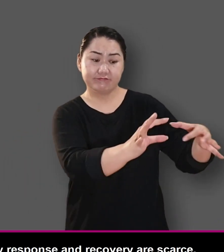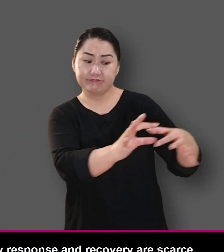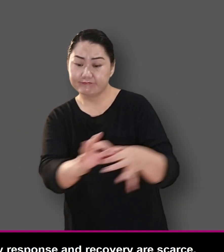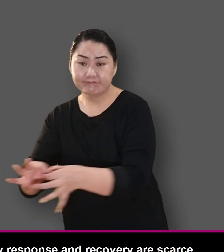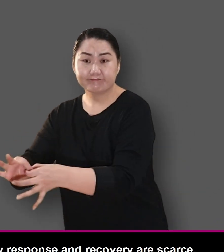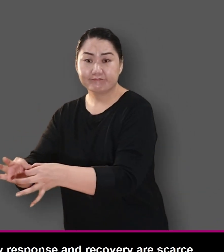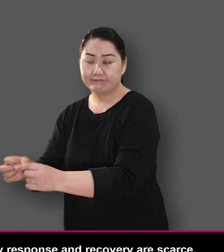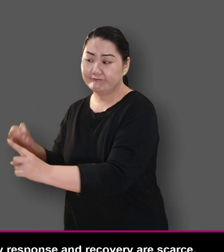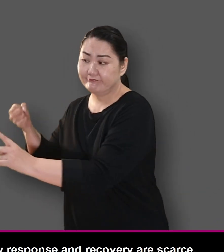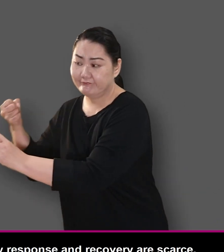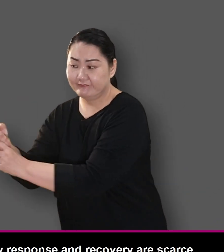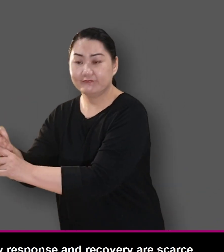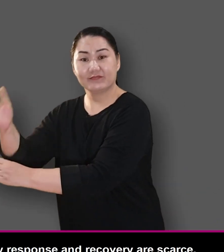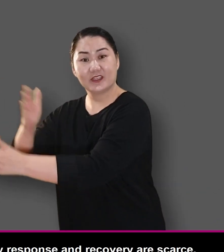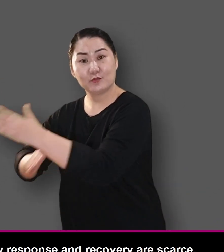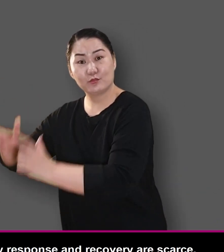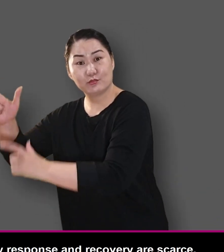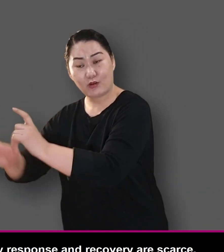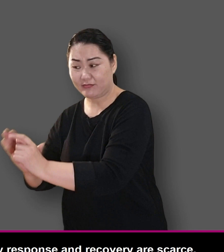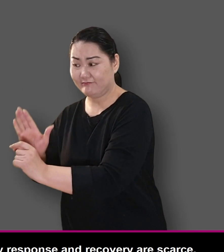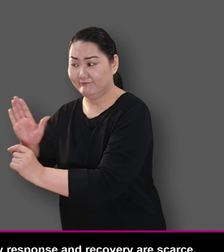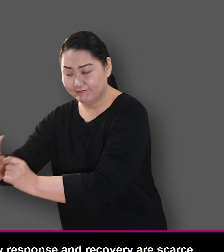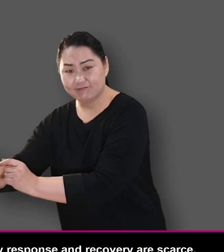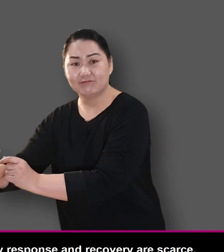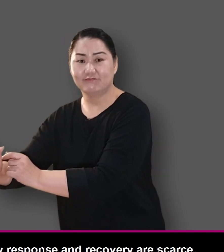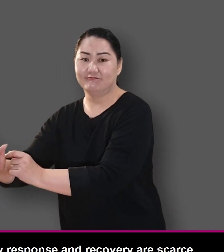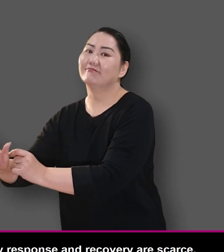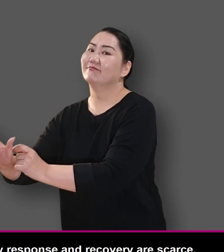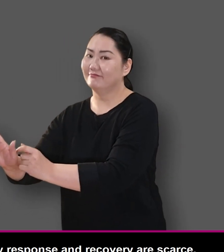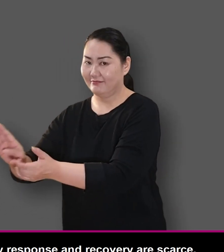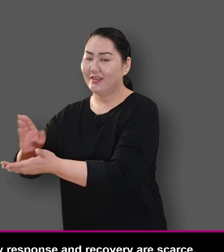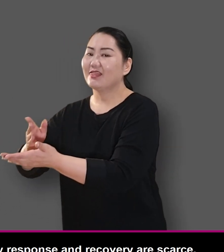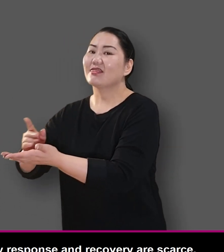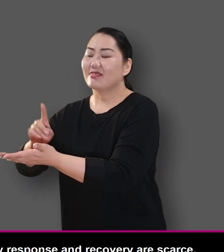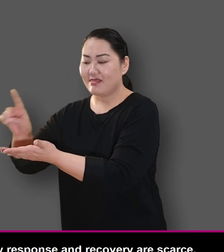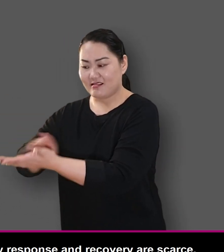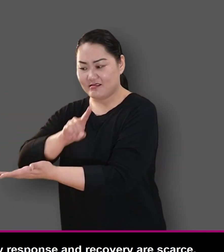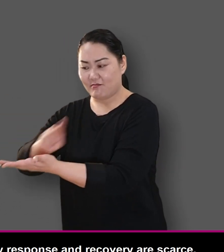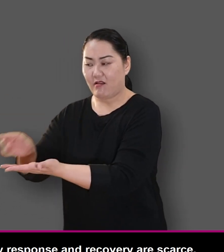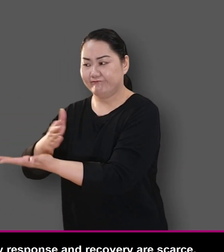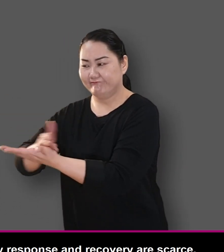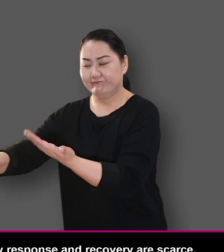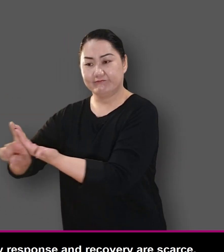When resources for emergency response and recovery are scarce.